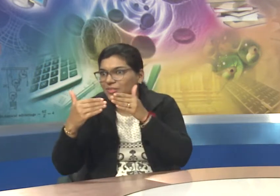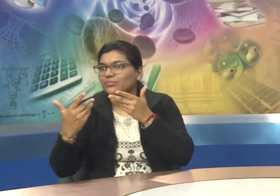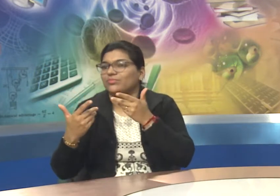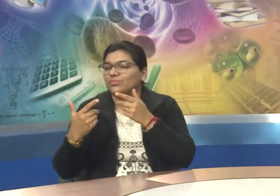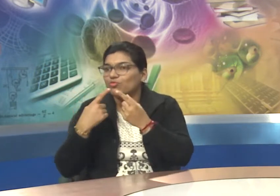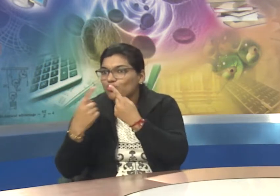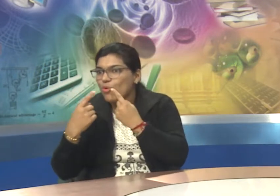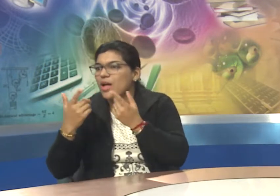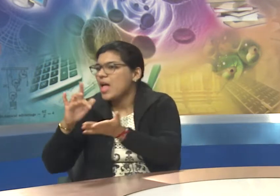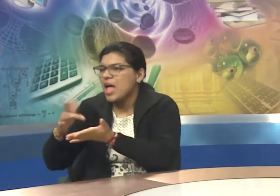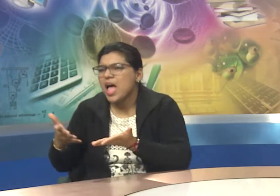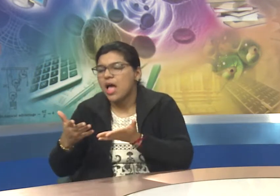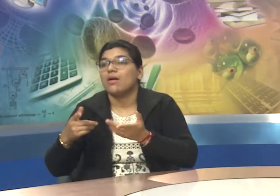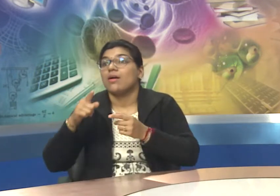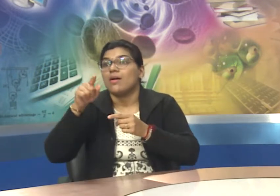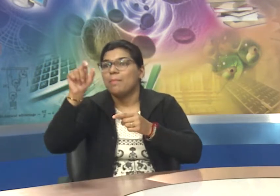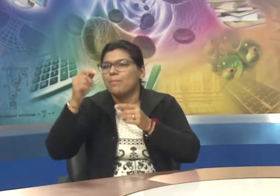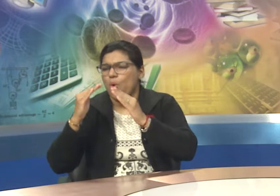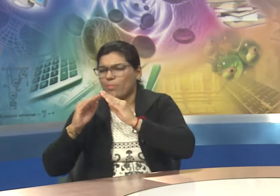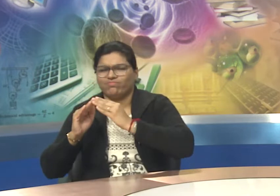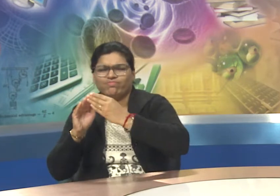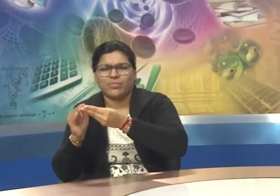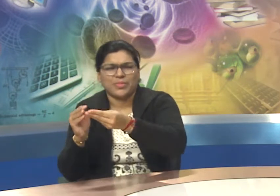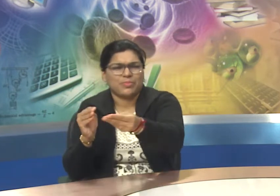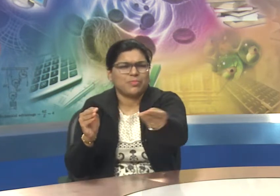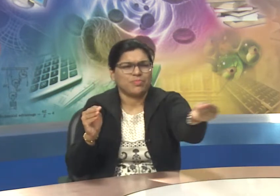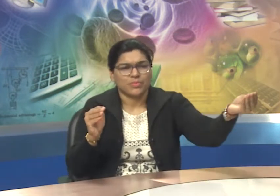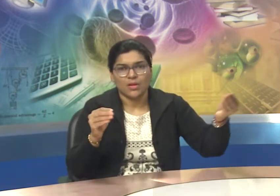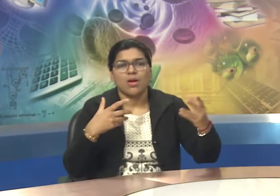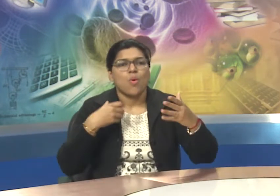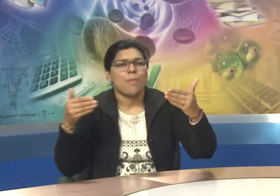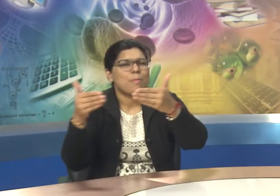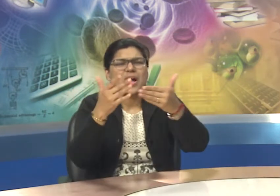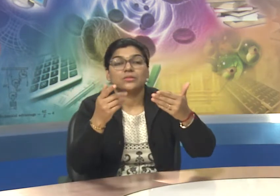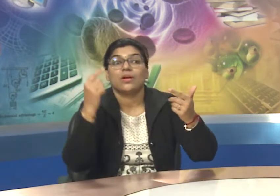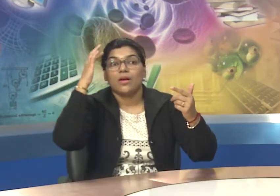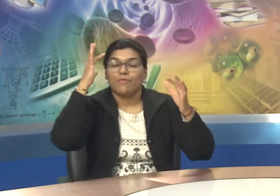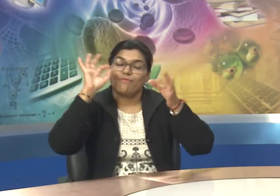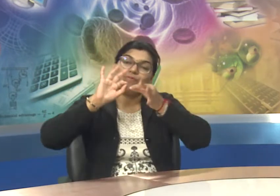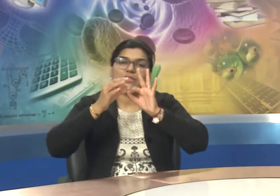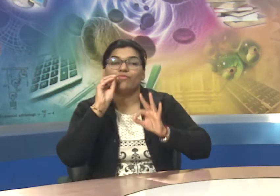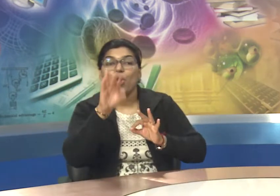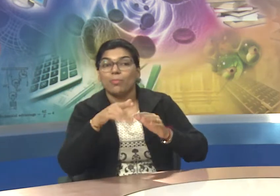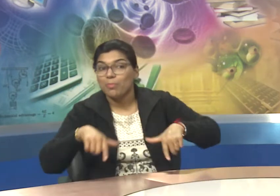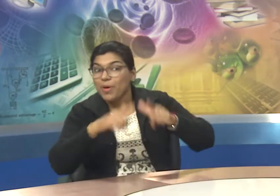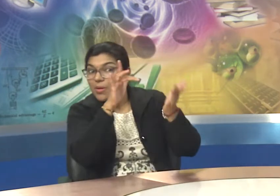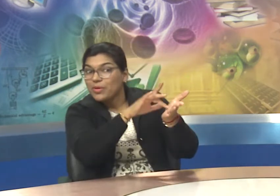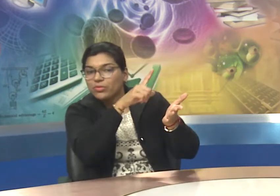and business of the community is carried